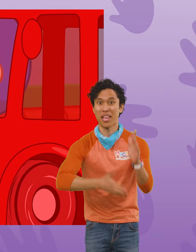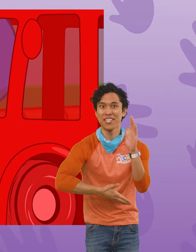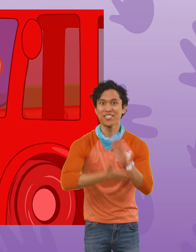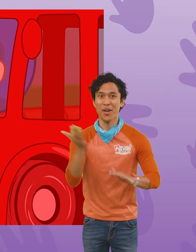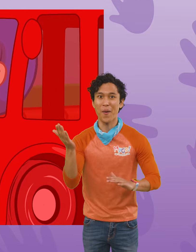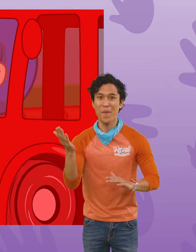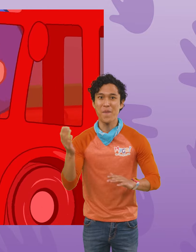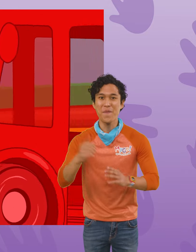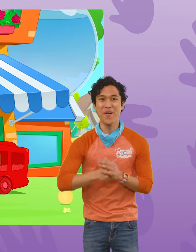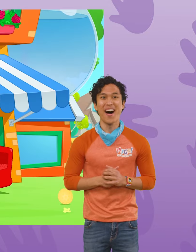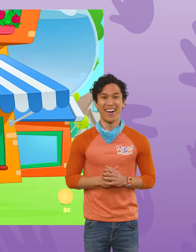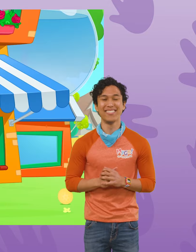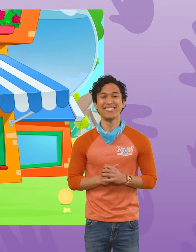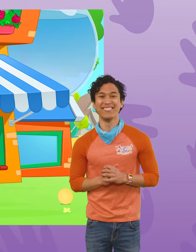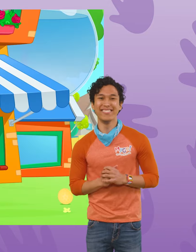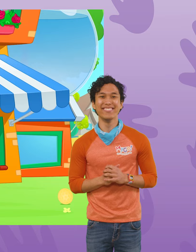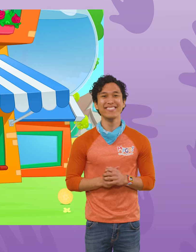Okay, let's go.